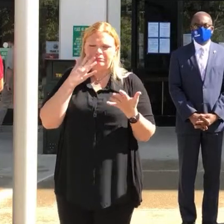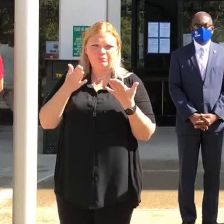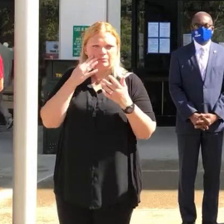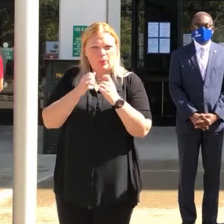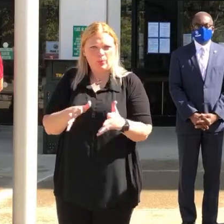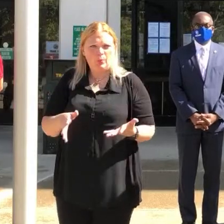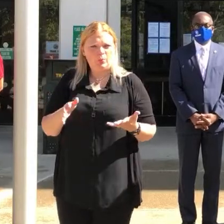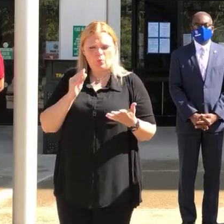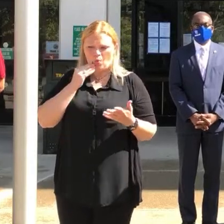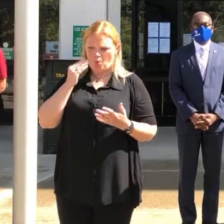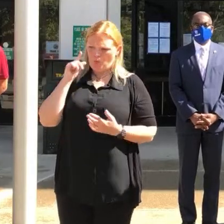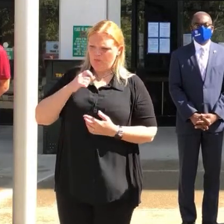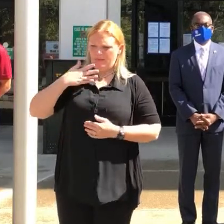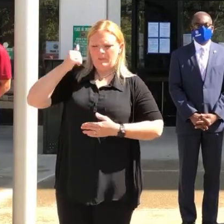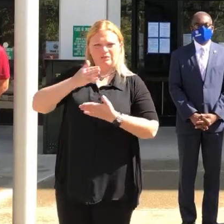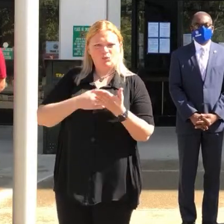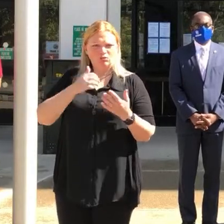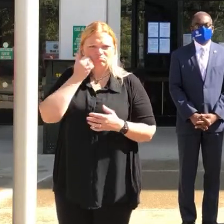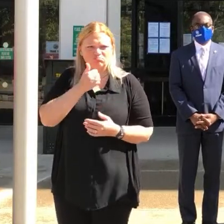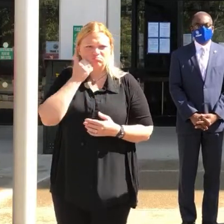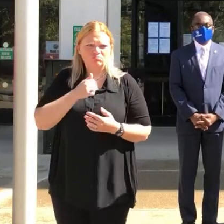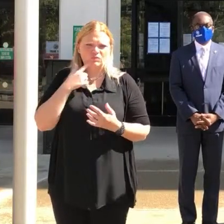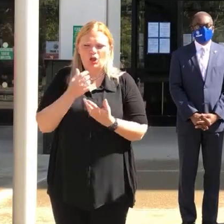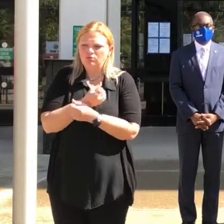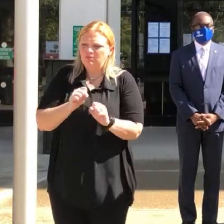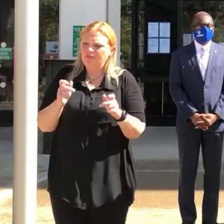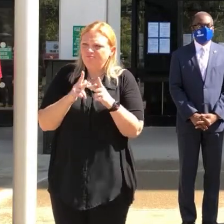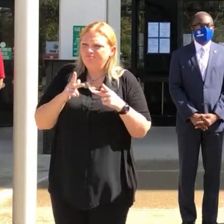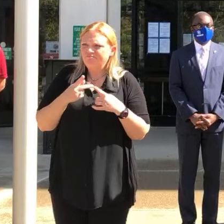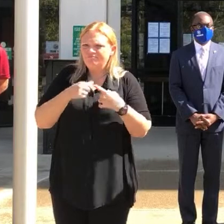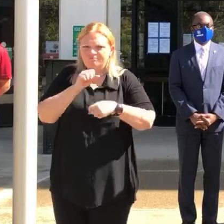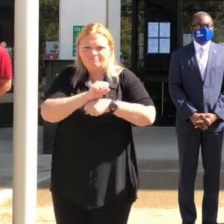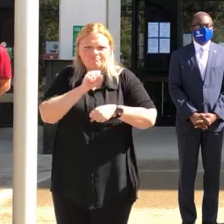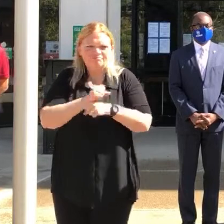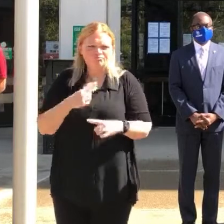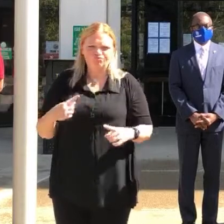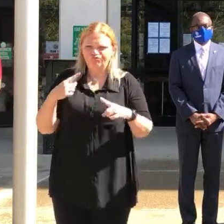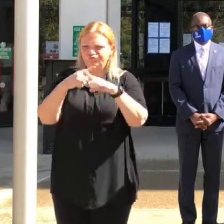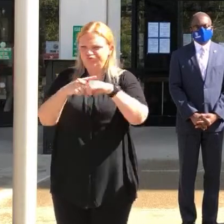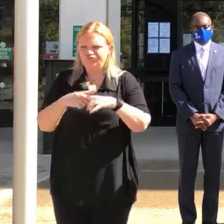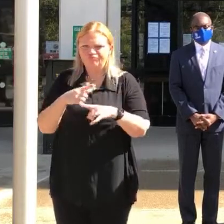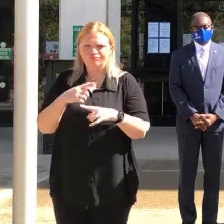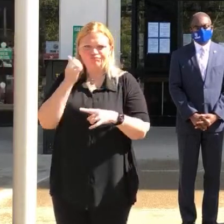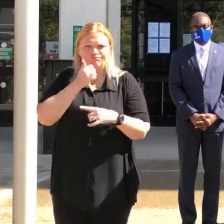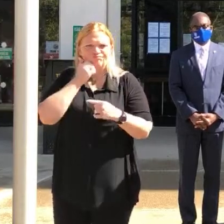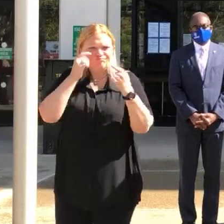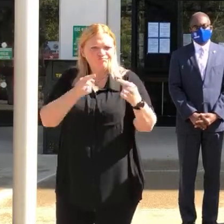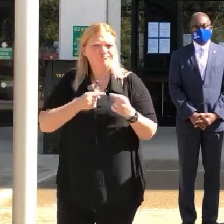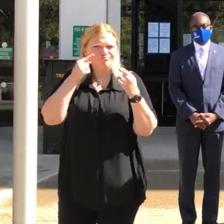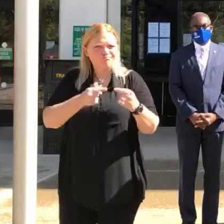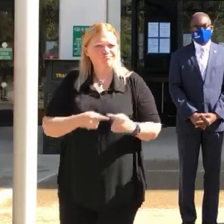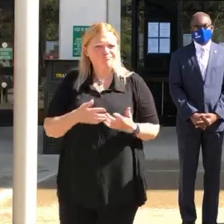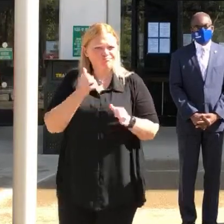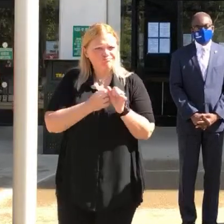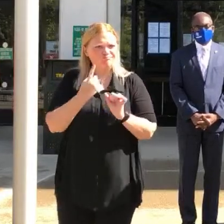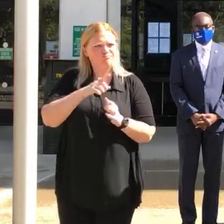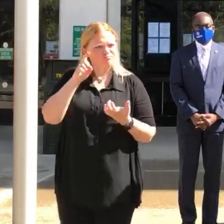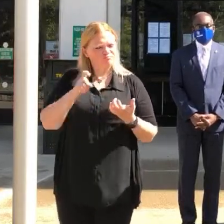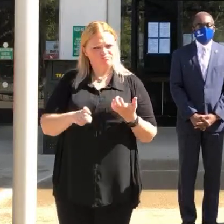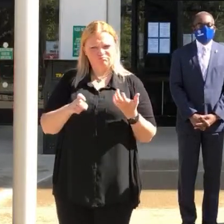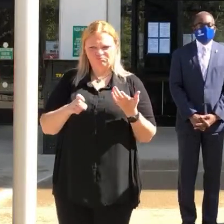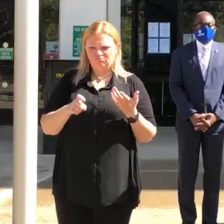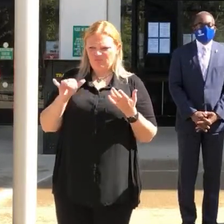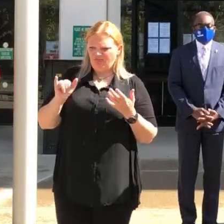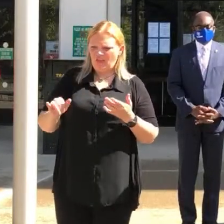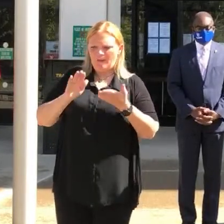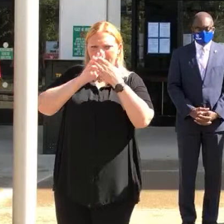part of each day, our sanctuary from work, conflict, and daily struggles. Everyone needs to find this peace